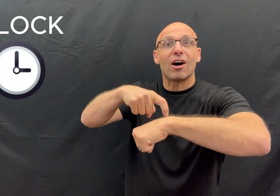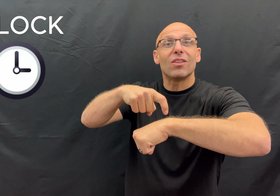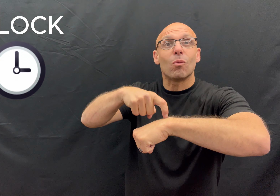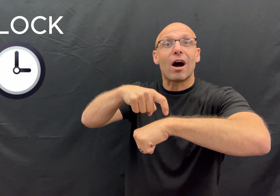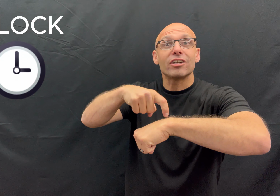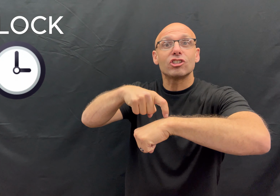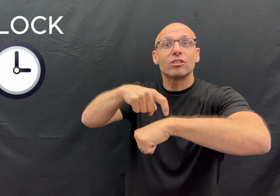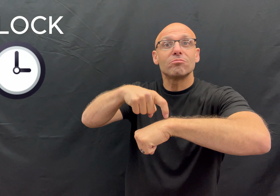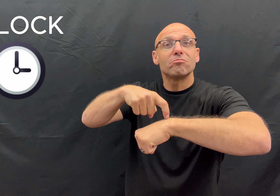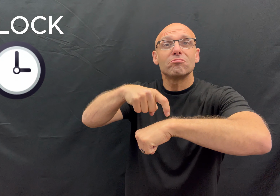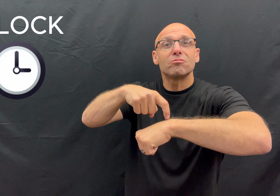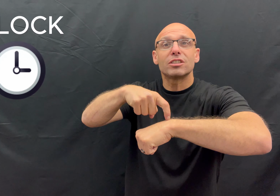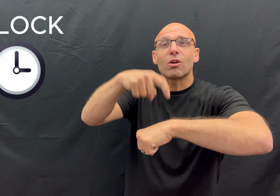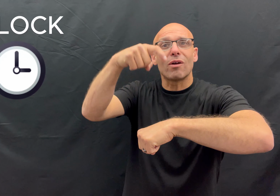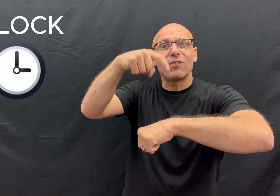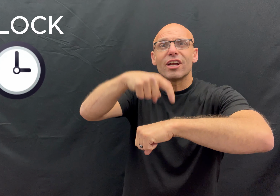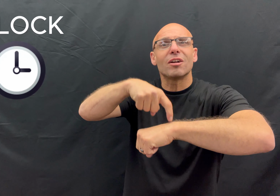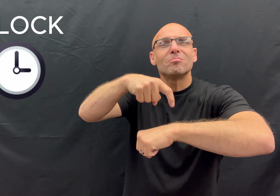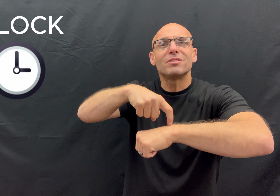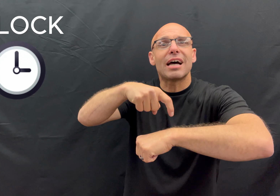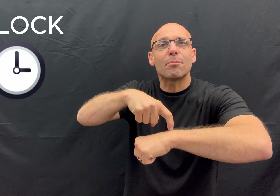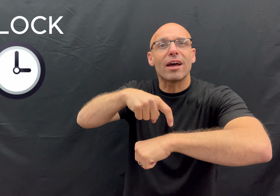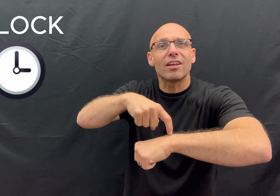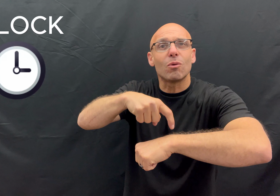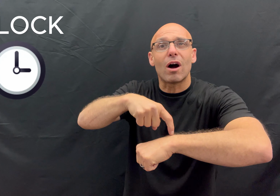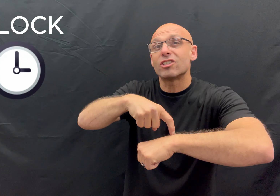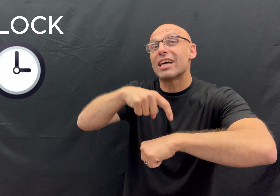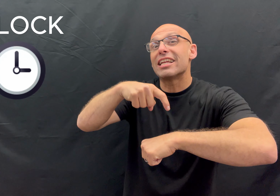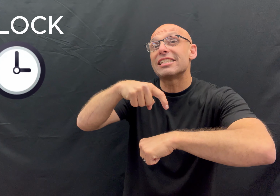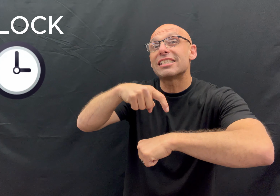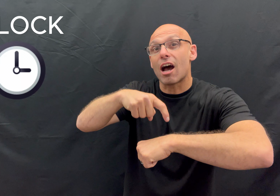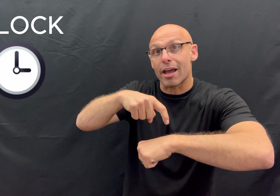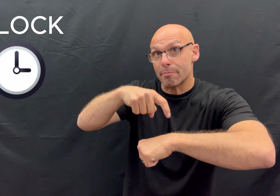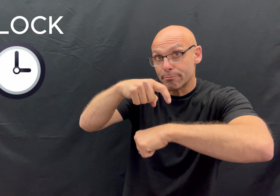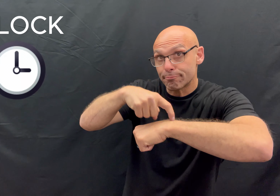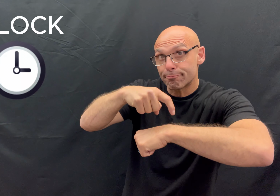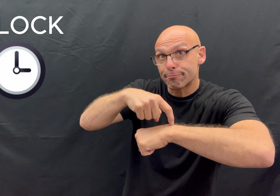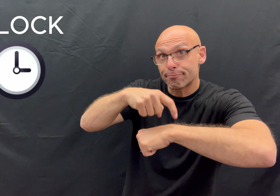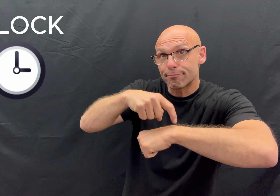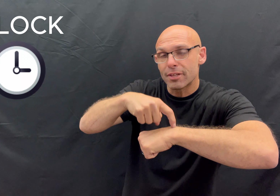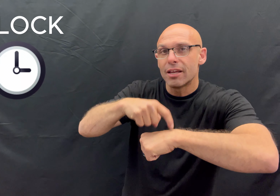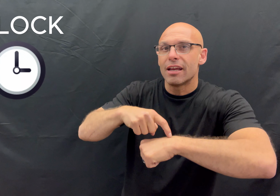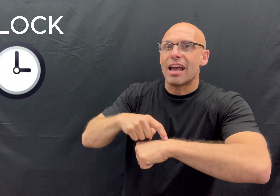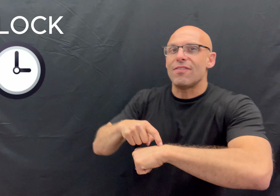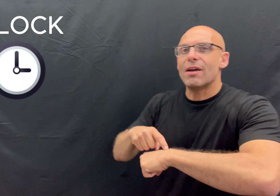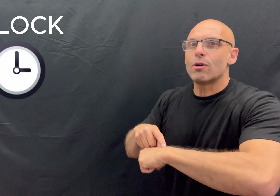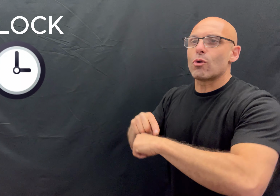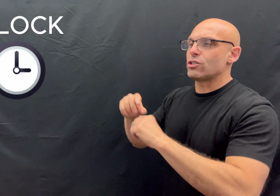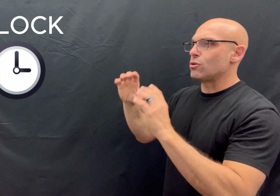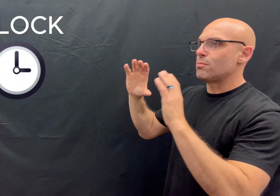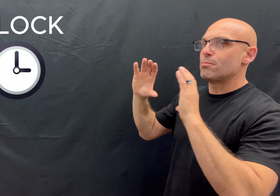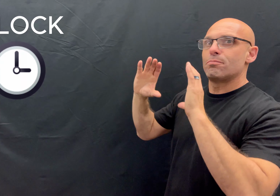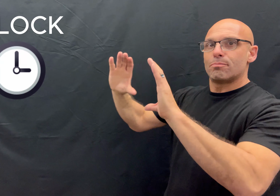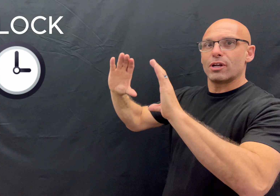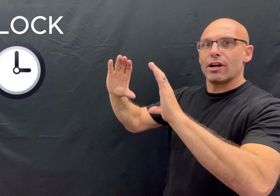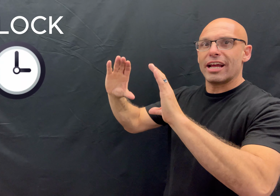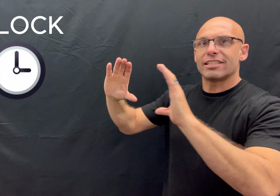the watch. Just take one finger, tap right on the watch. That is time. And then we're going to put our hands